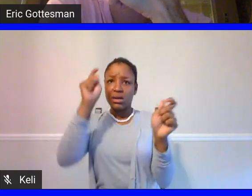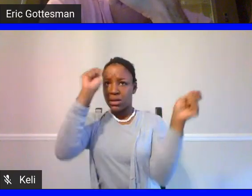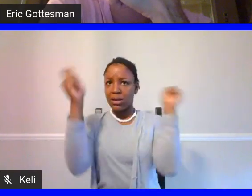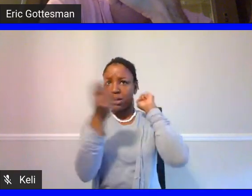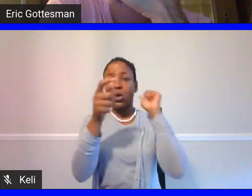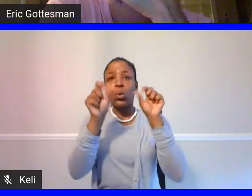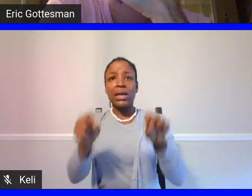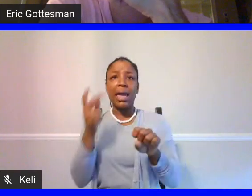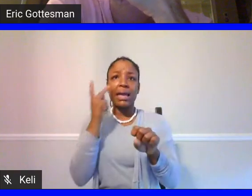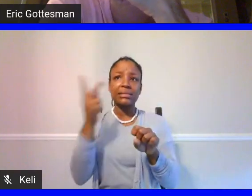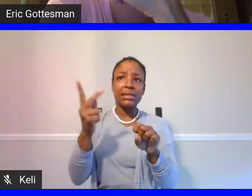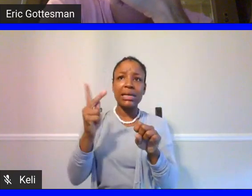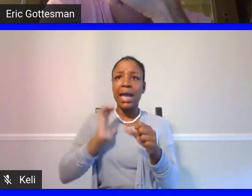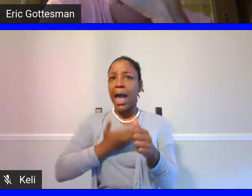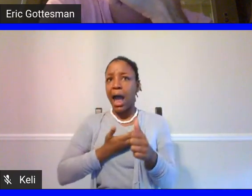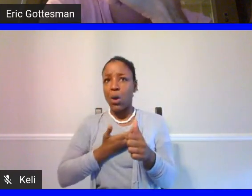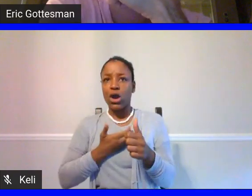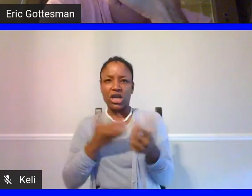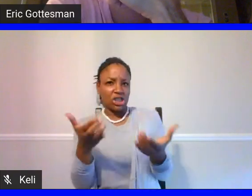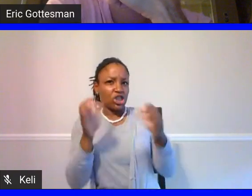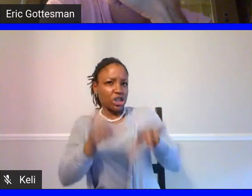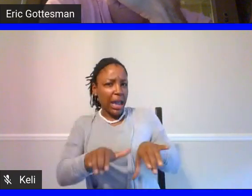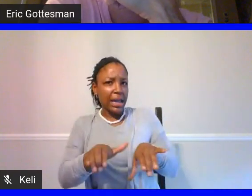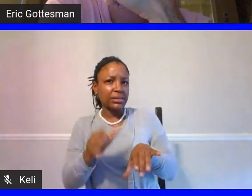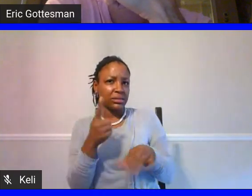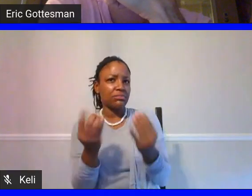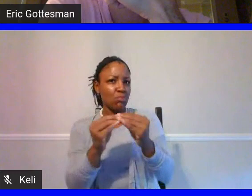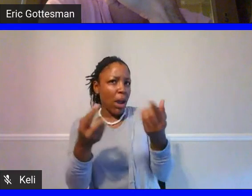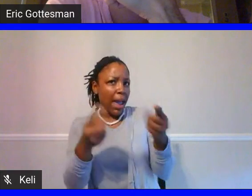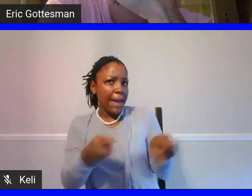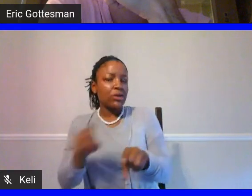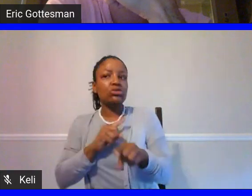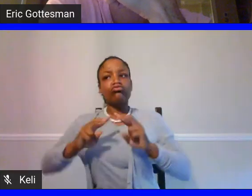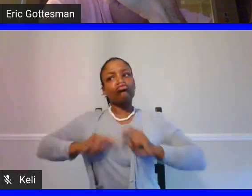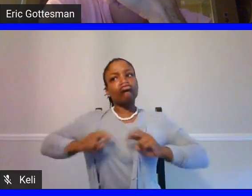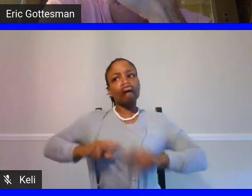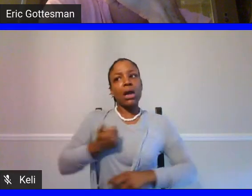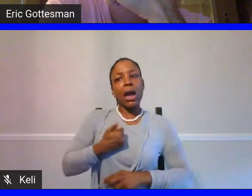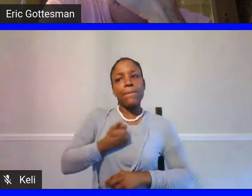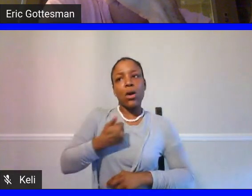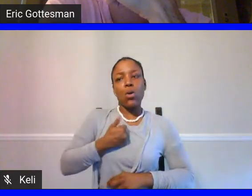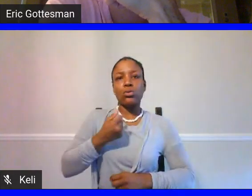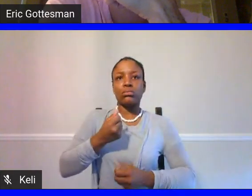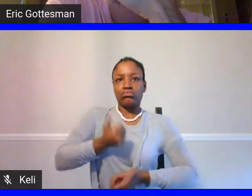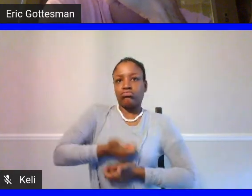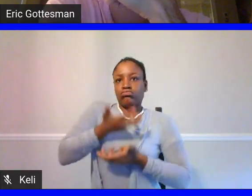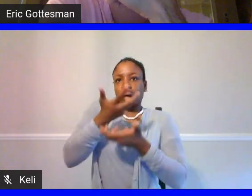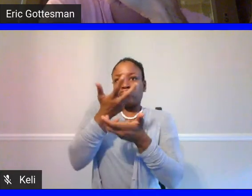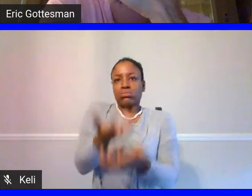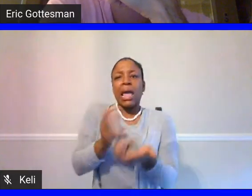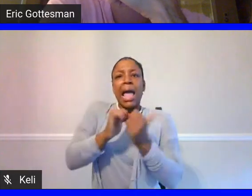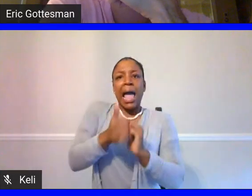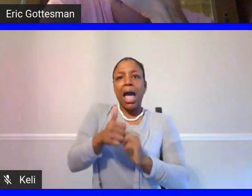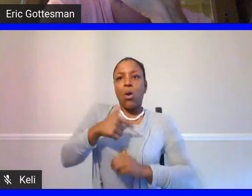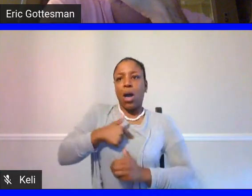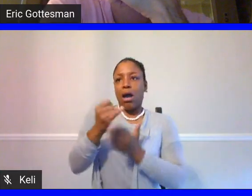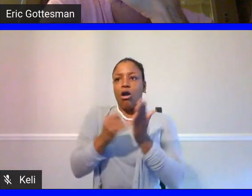to, and I believe this is happening, hone in on our own personal expressions. So as